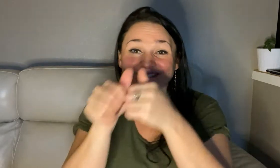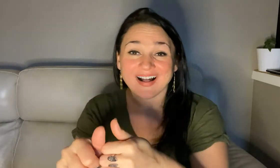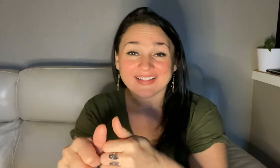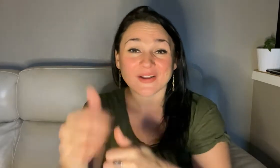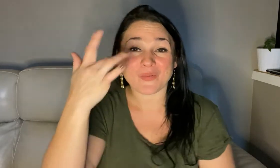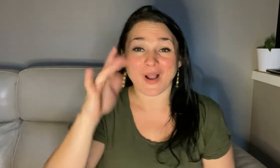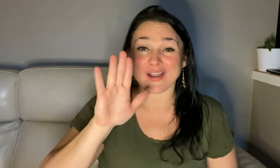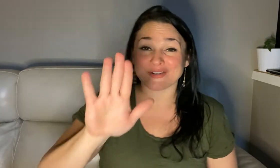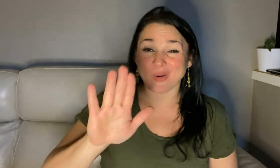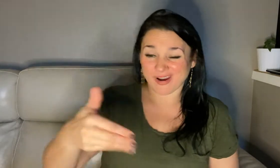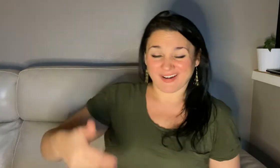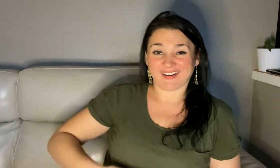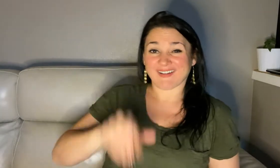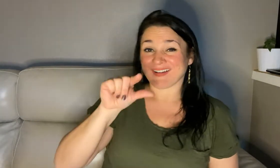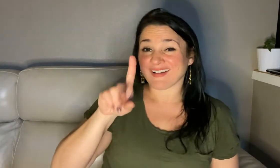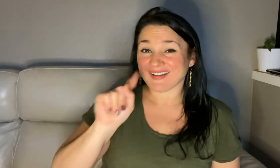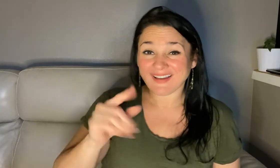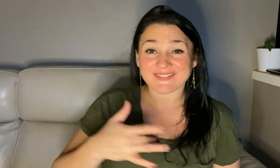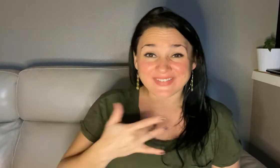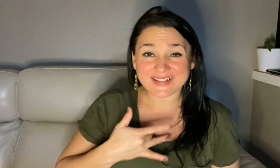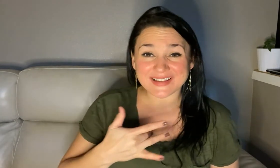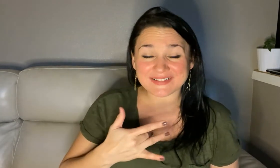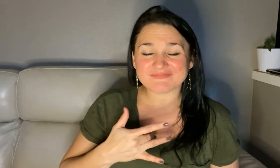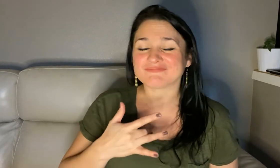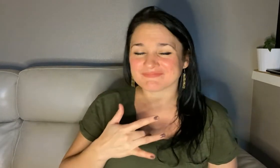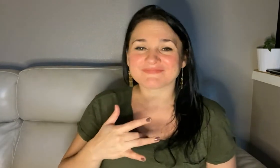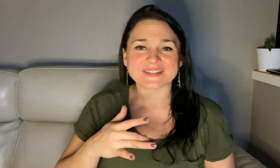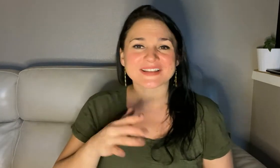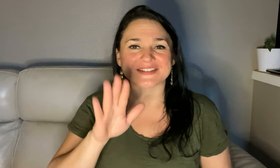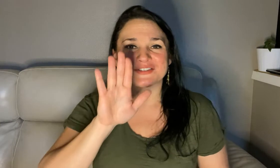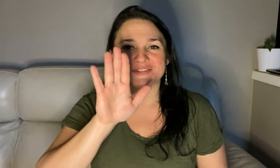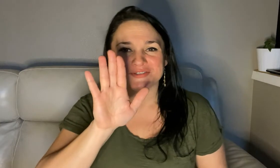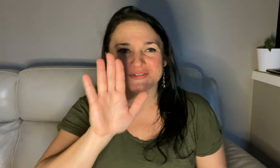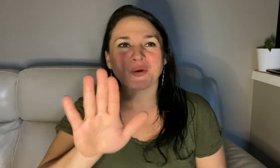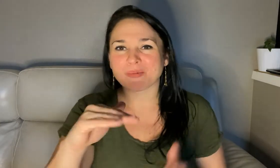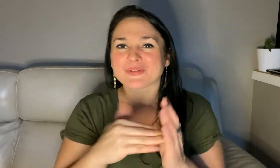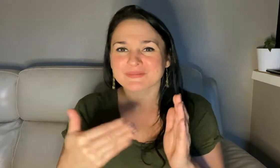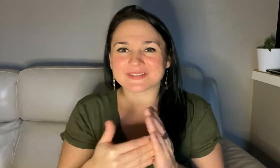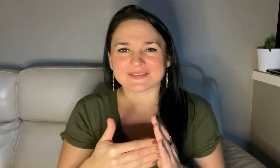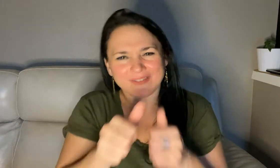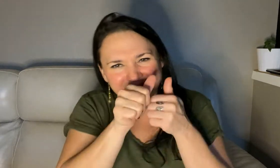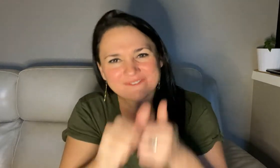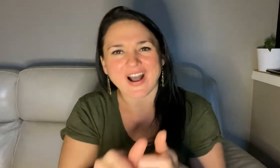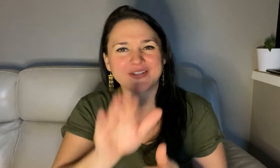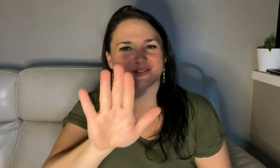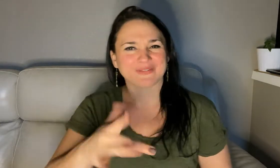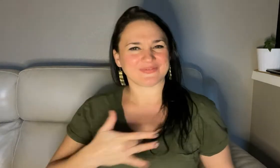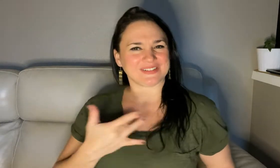frequencies vibing with you because you are using your intuitions, your gut feeling, and that's your